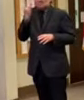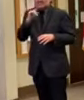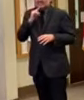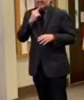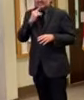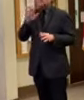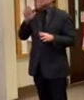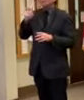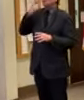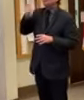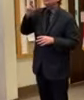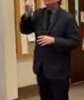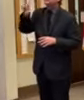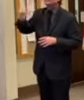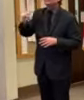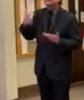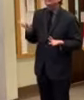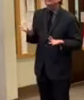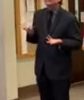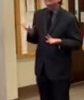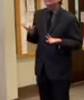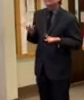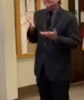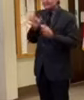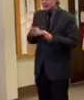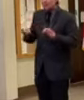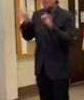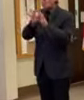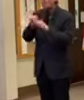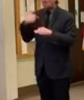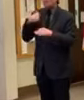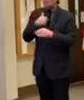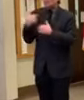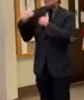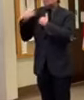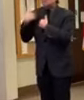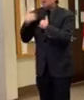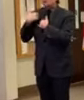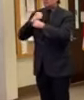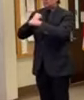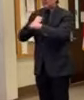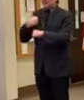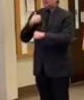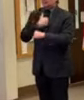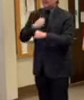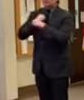incumbent upon us to protect ourselves, our families, and our most vulnerable populations,